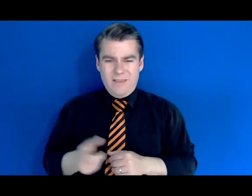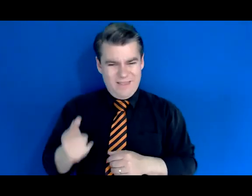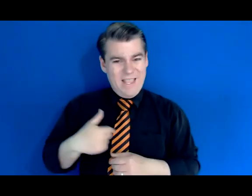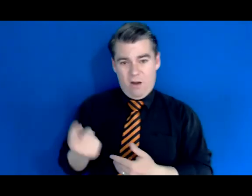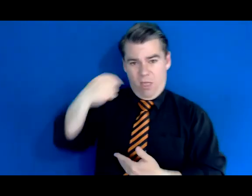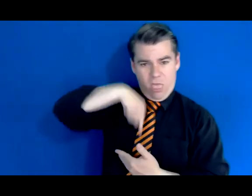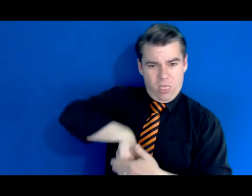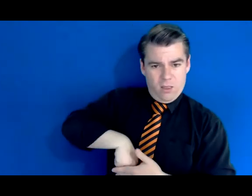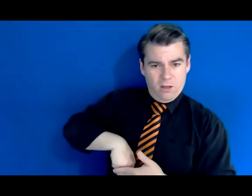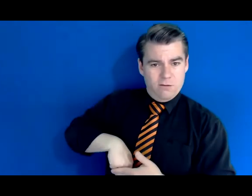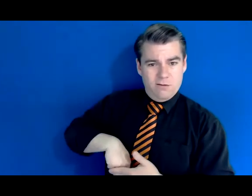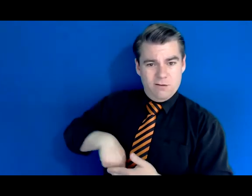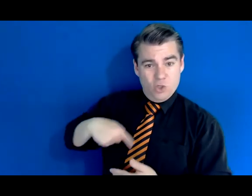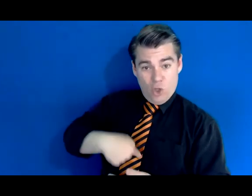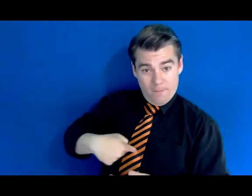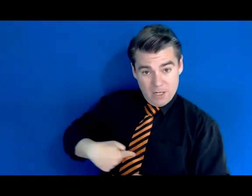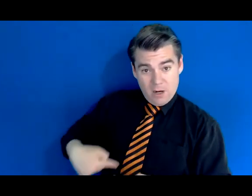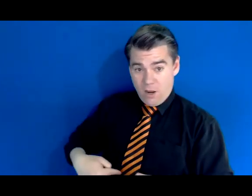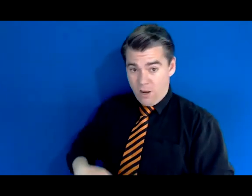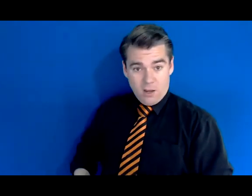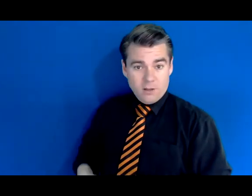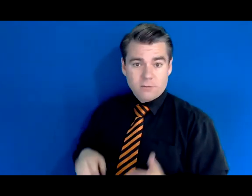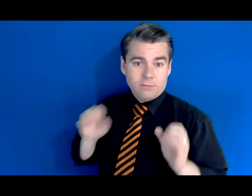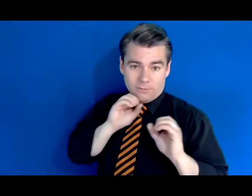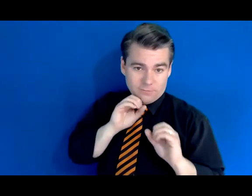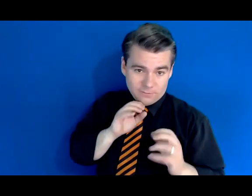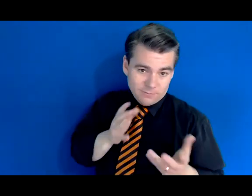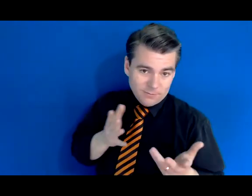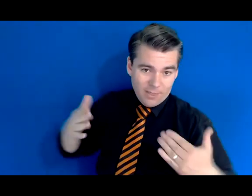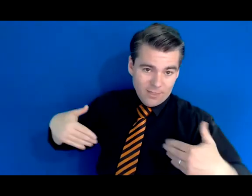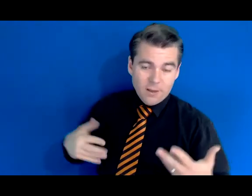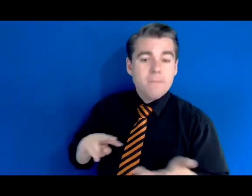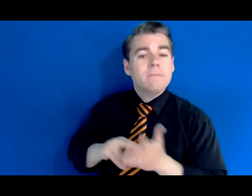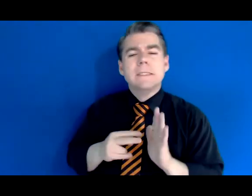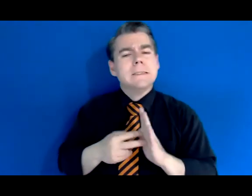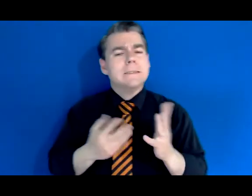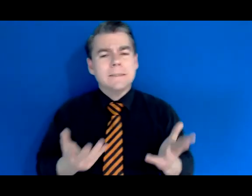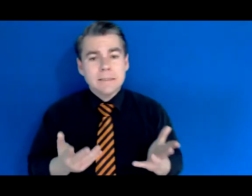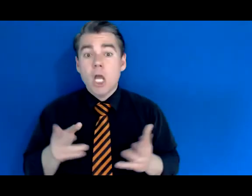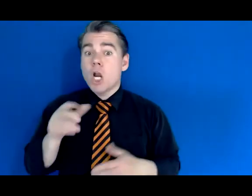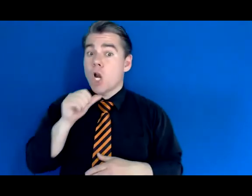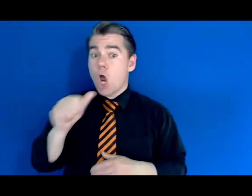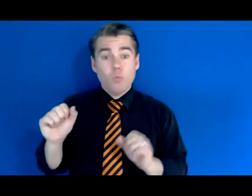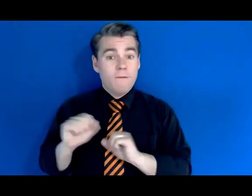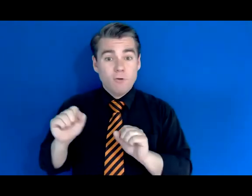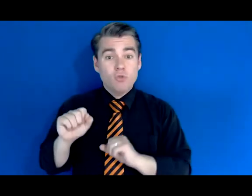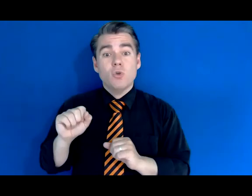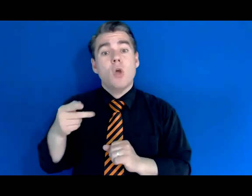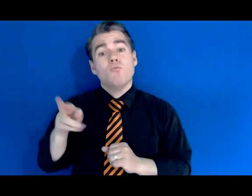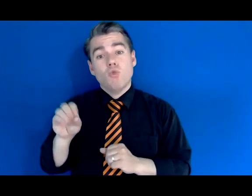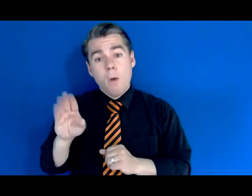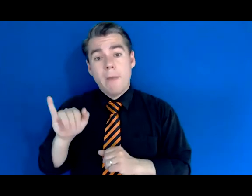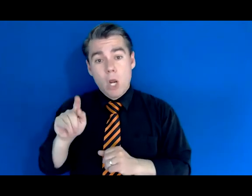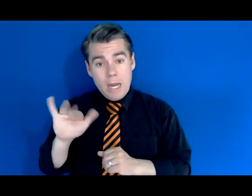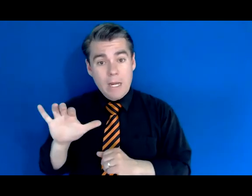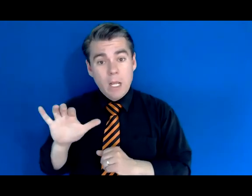the intestines. So to counteract this problem, non-refrigerated probiotics have been developed. So